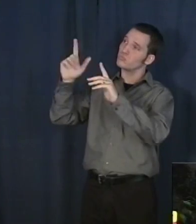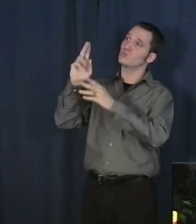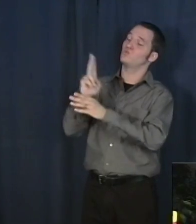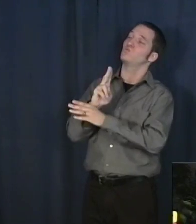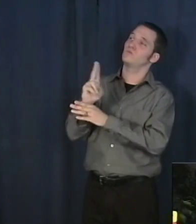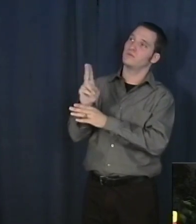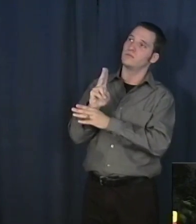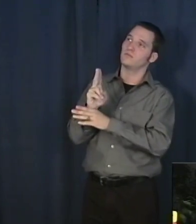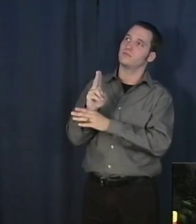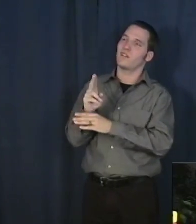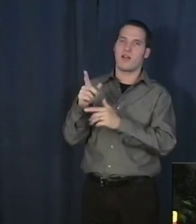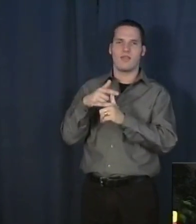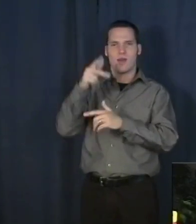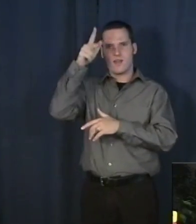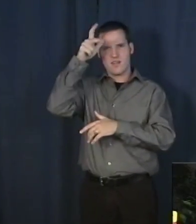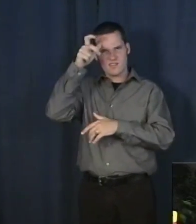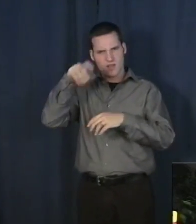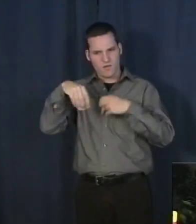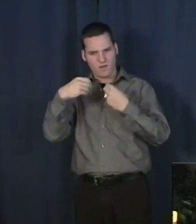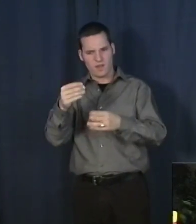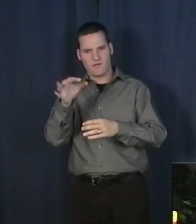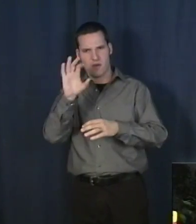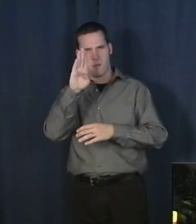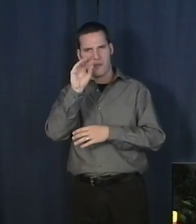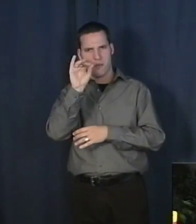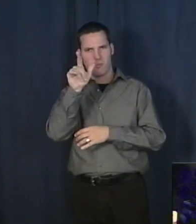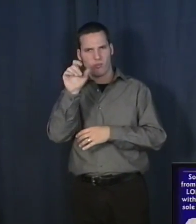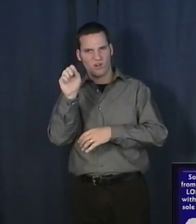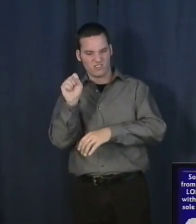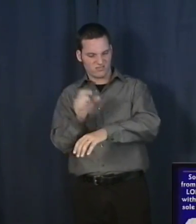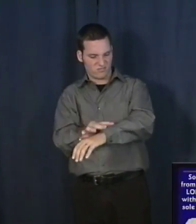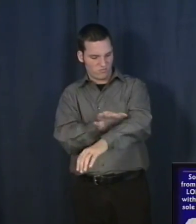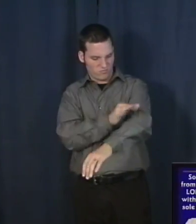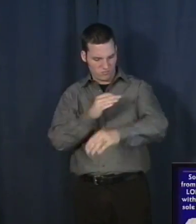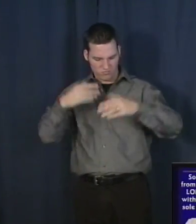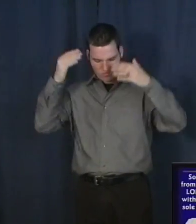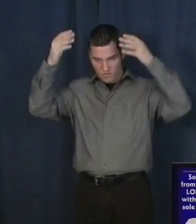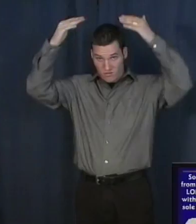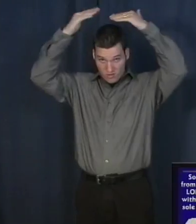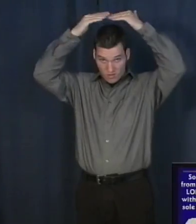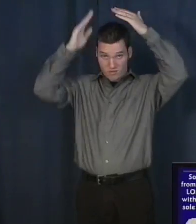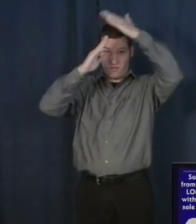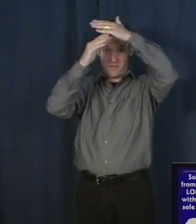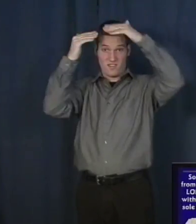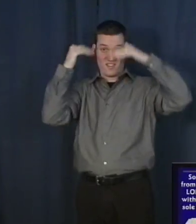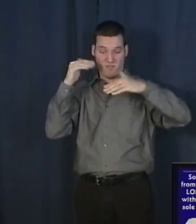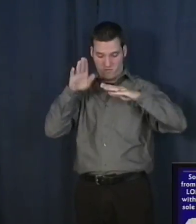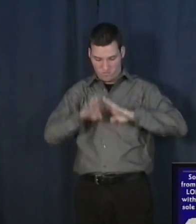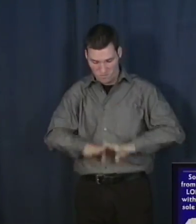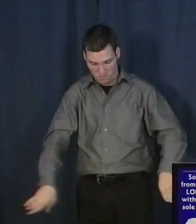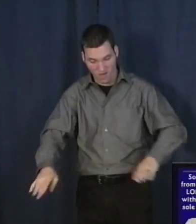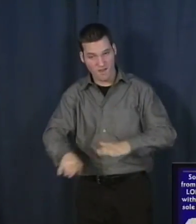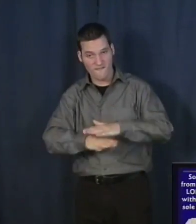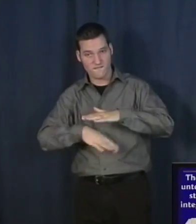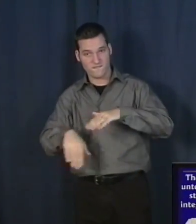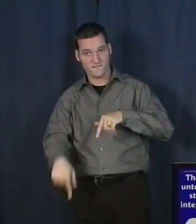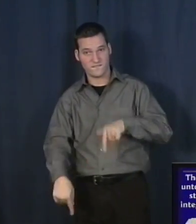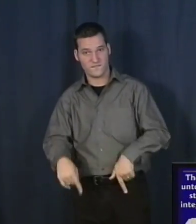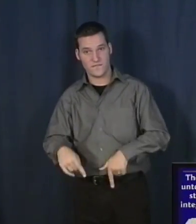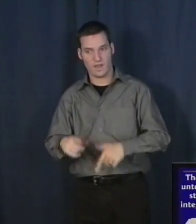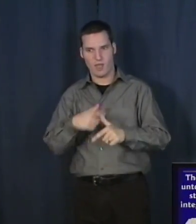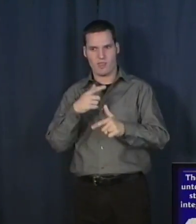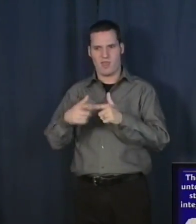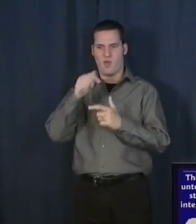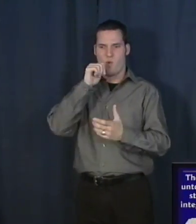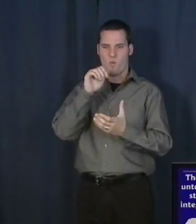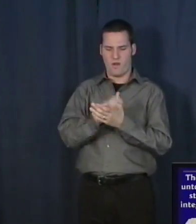use it for a while. Then the devil gave him boils from the top of his head to the bottom of his feet. And if that wasn't bad enough, his wife turned against